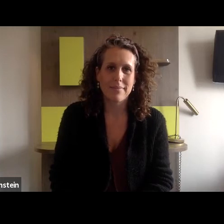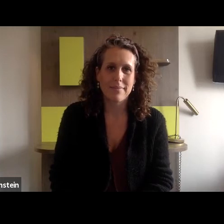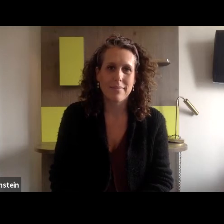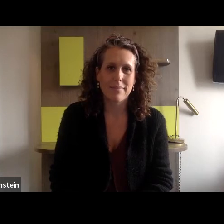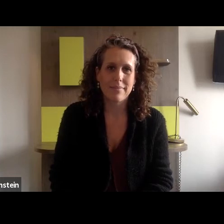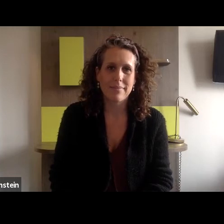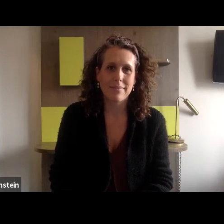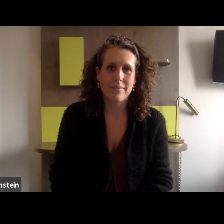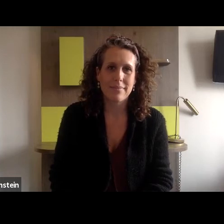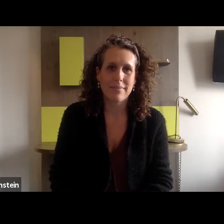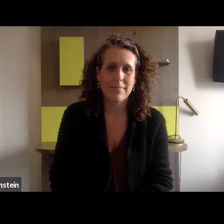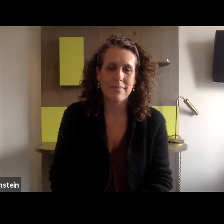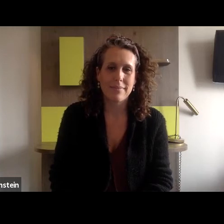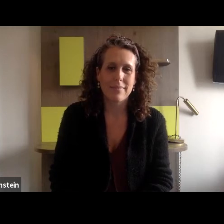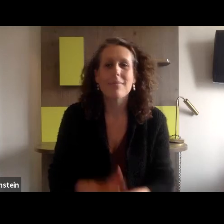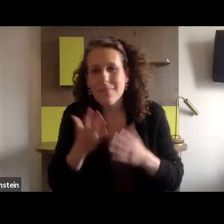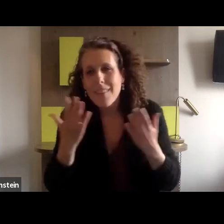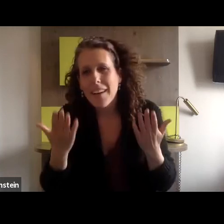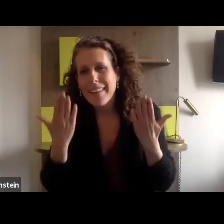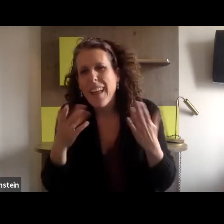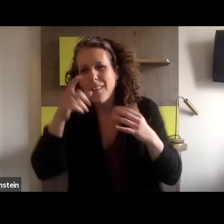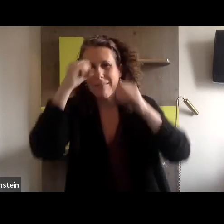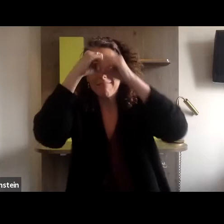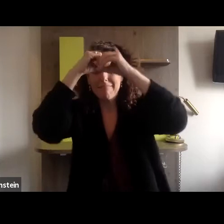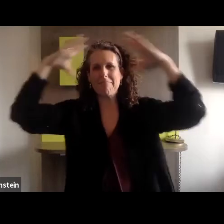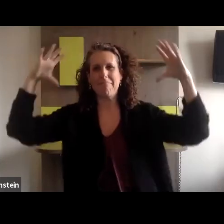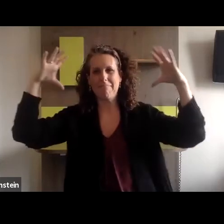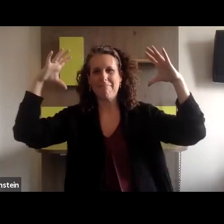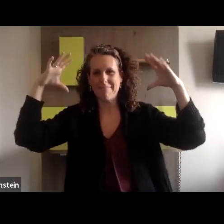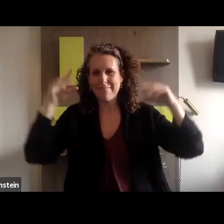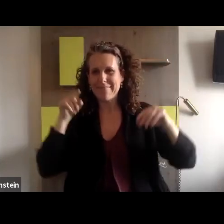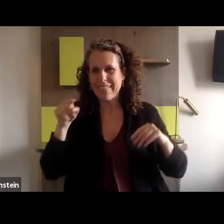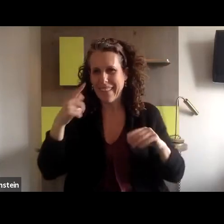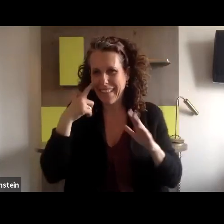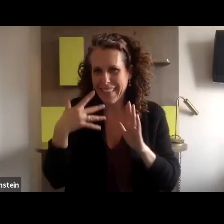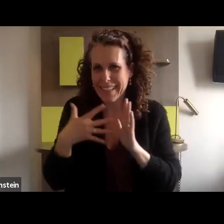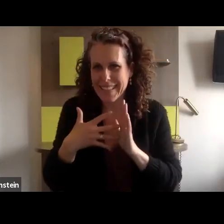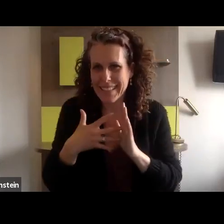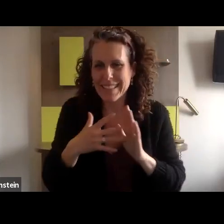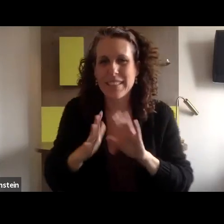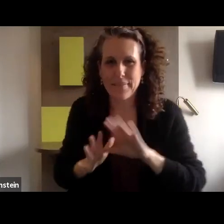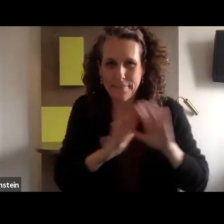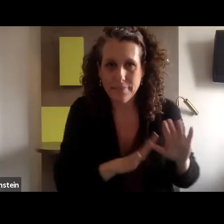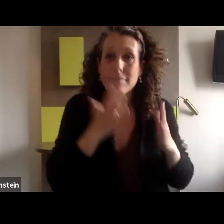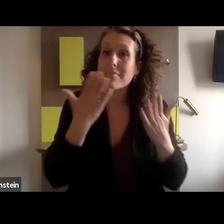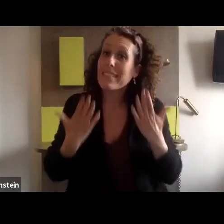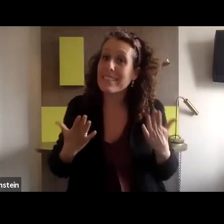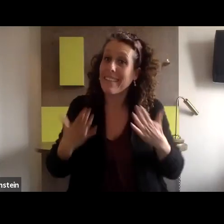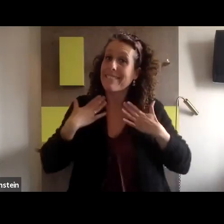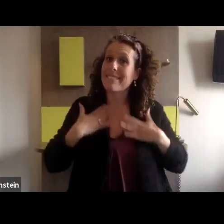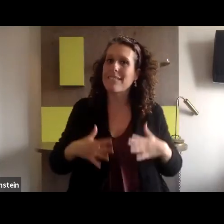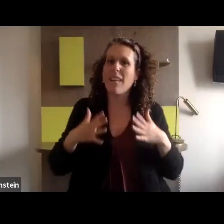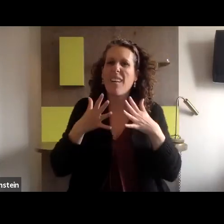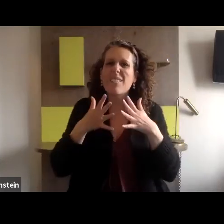Okay. So this is just to give you a short overview on how this